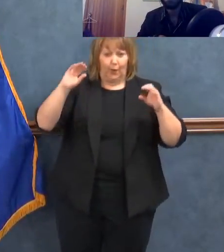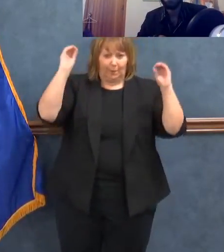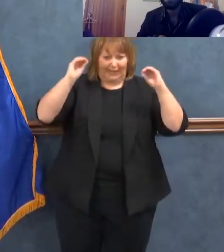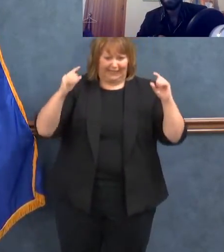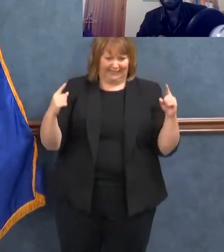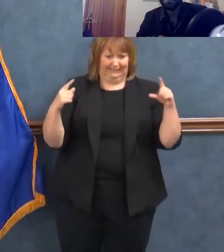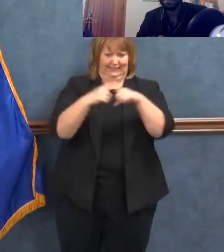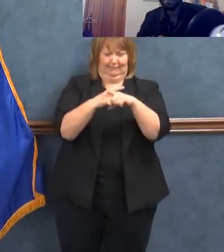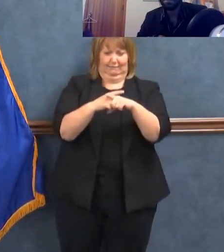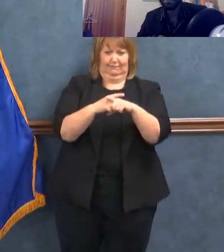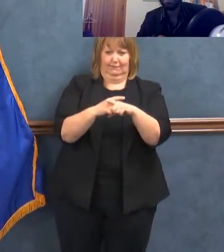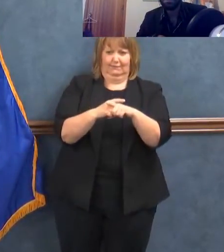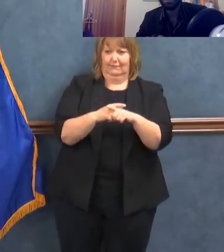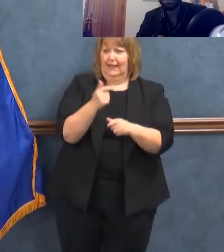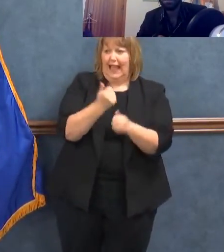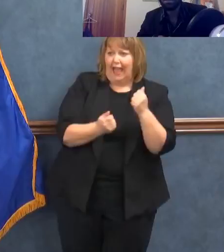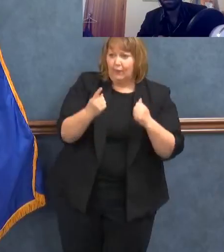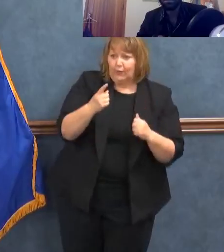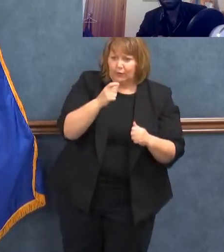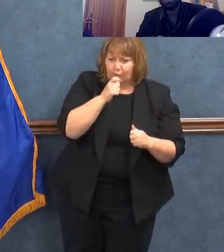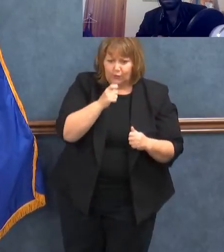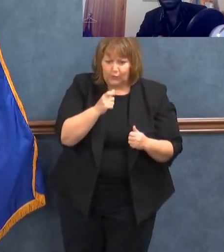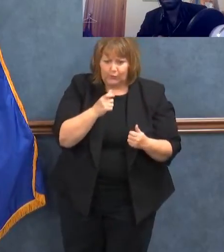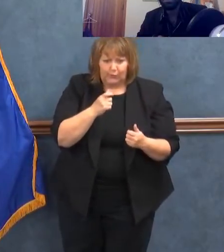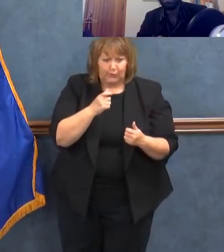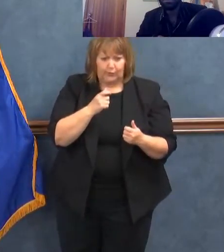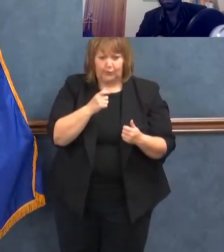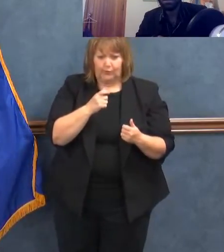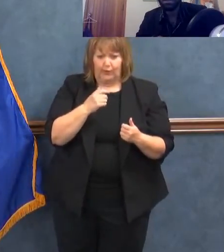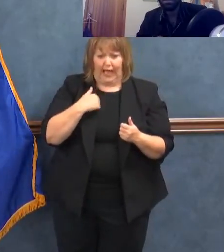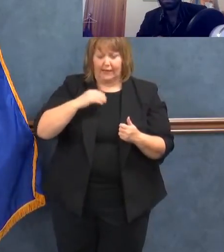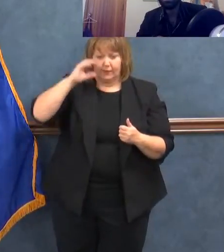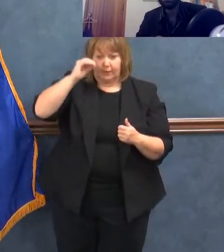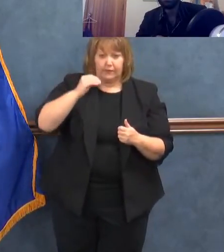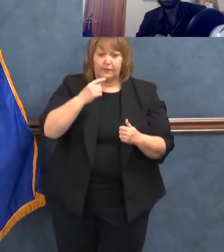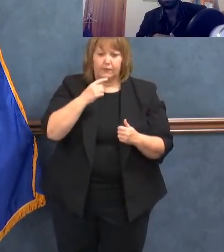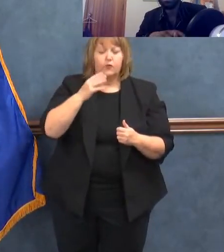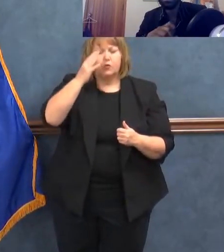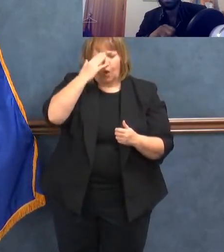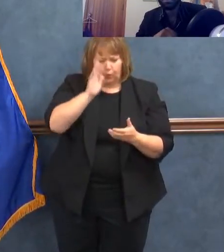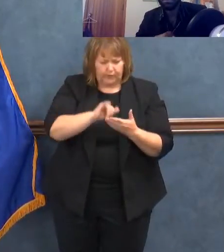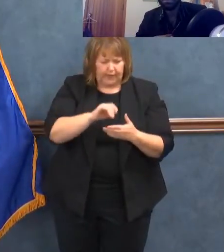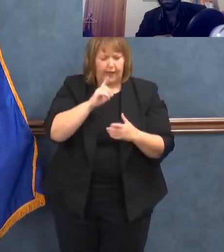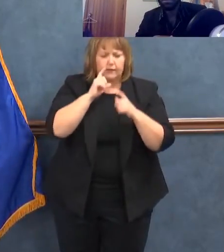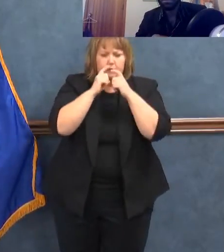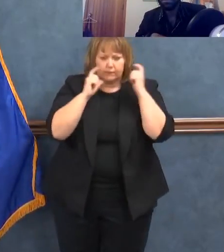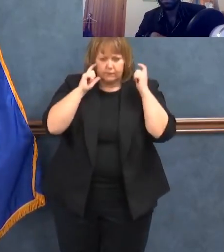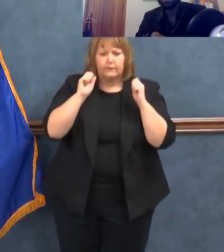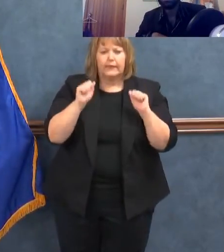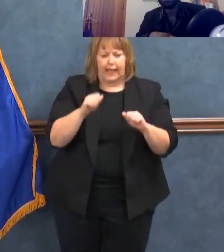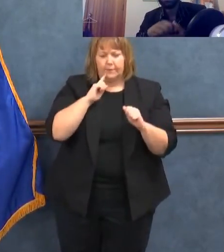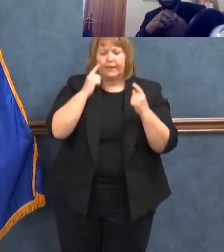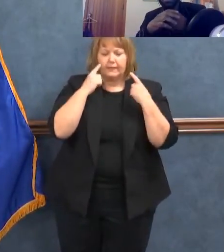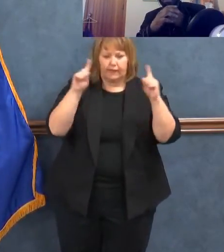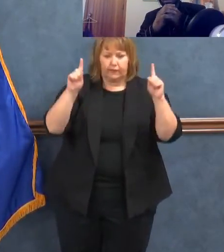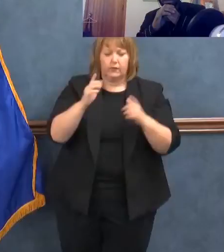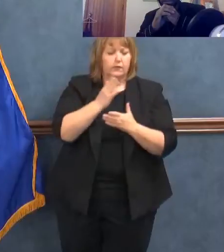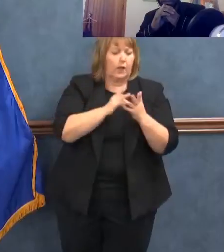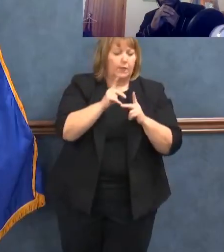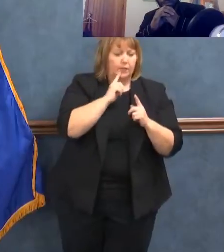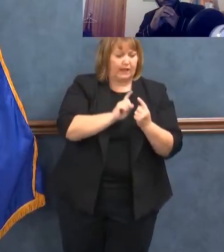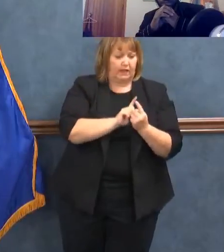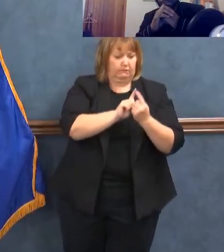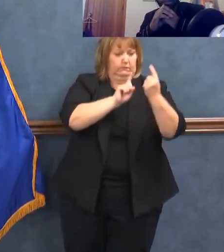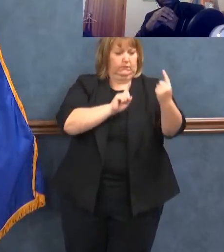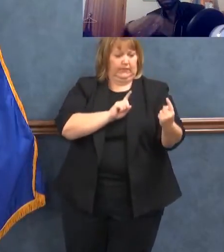everybody who's got an educated opinion will tell you wearing a mask or a face covering is effective. Some will tell you that 6 feet in a restaurant,